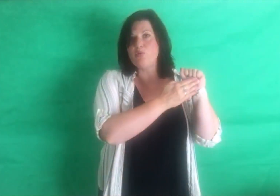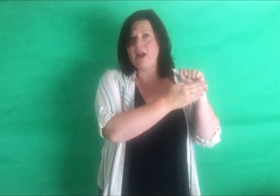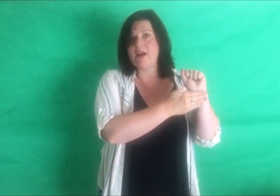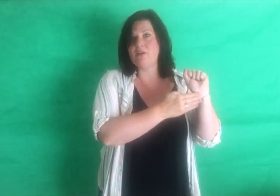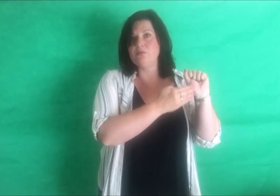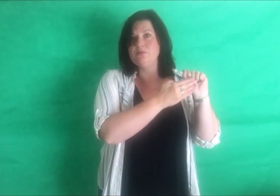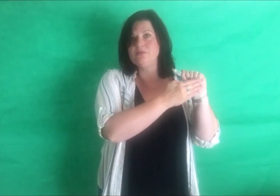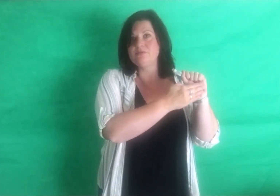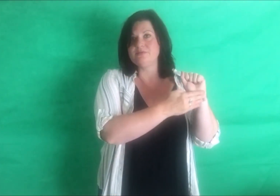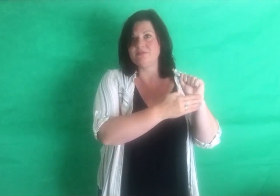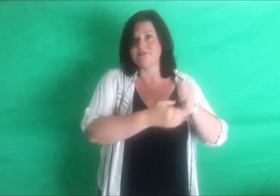Brown